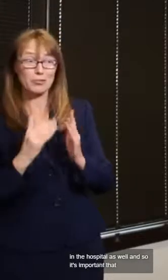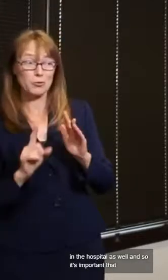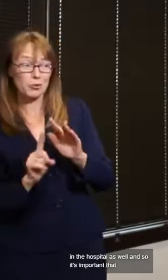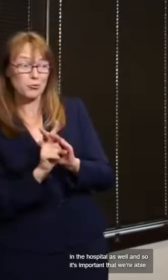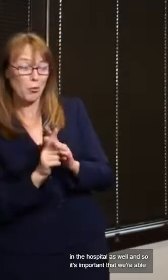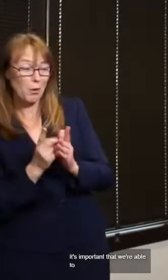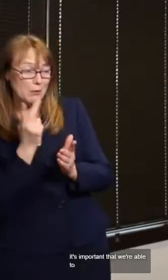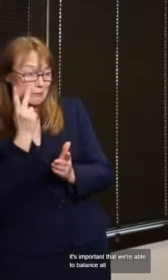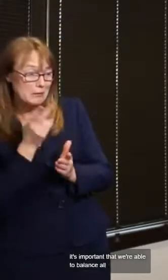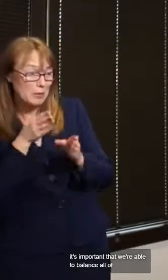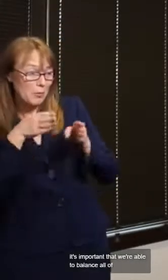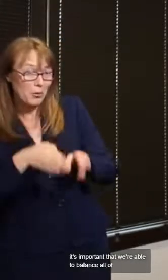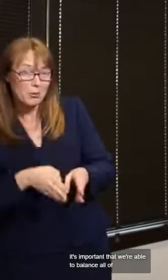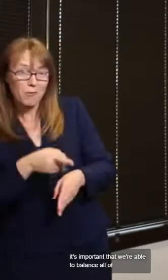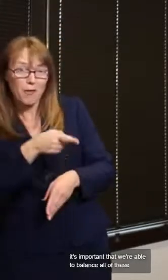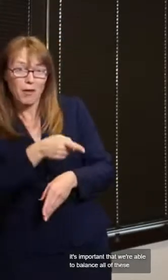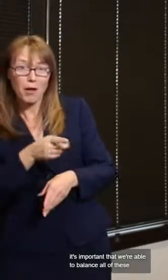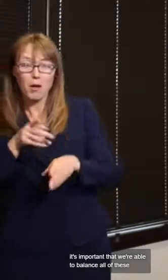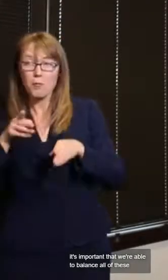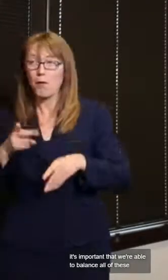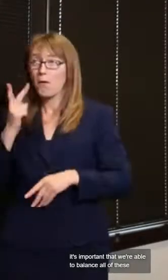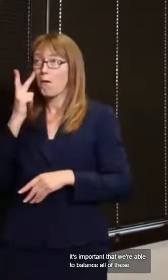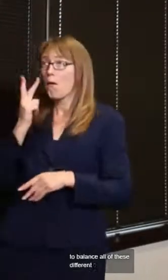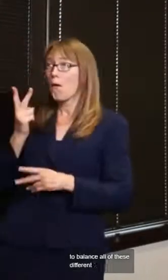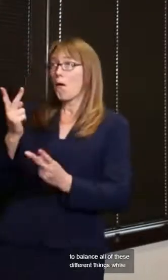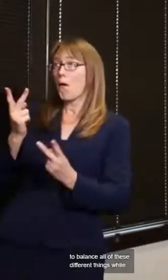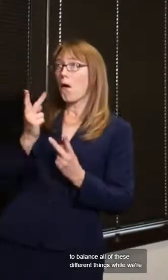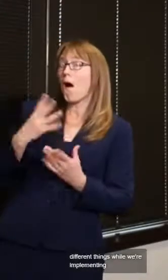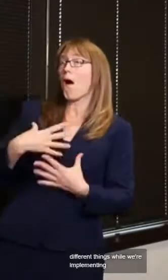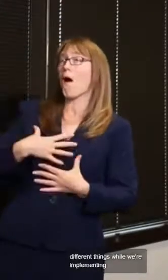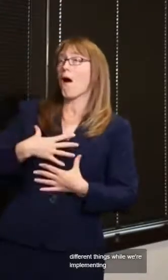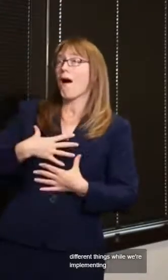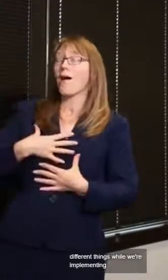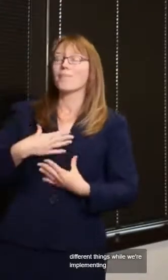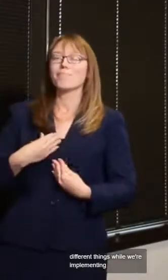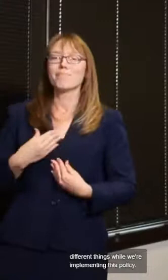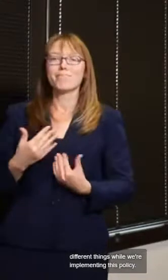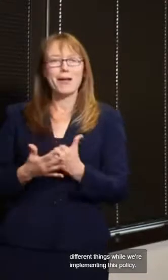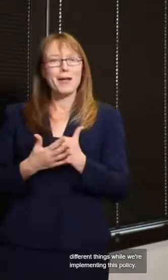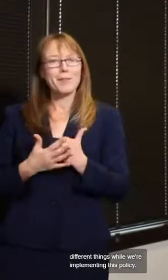we're able to balance all of these different things while we're implementing this policy.